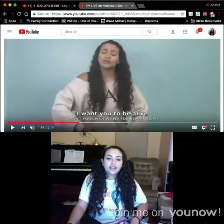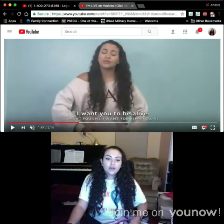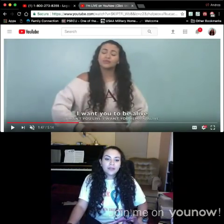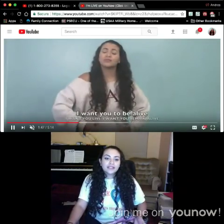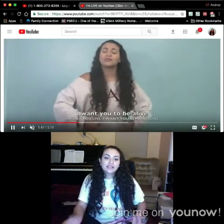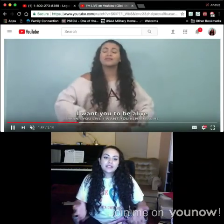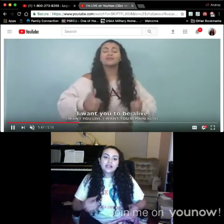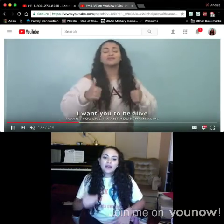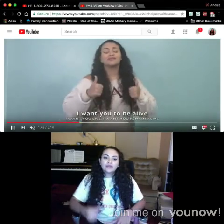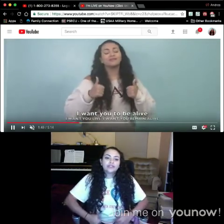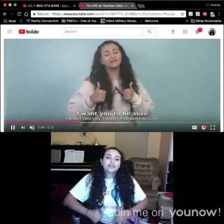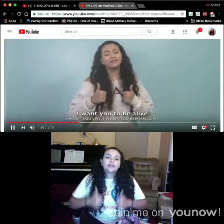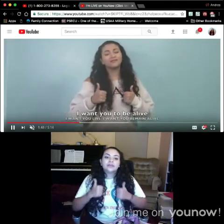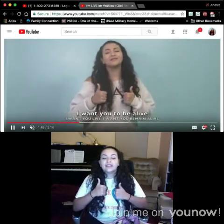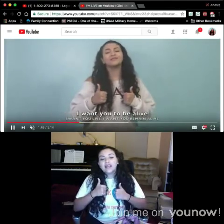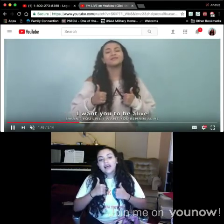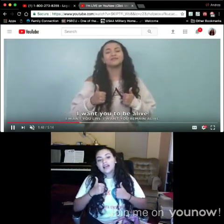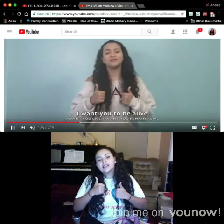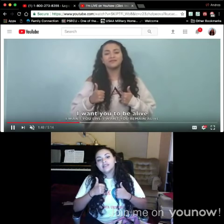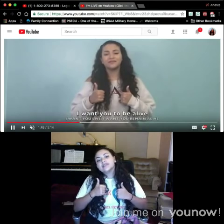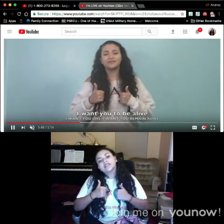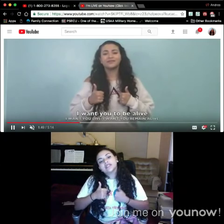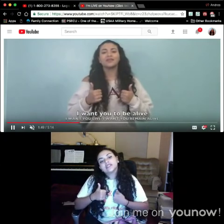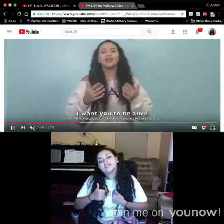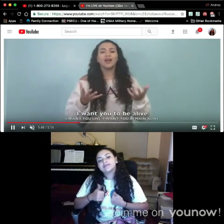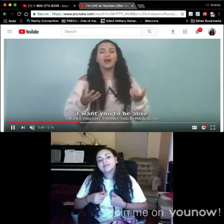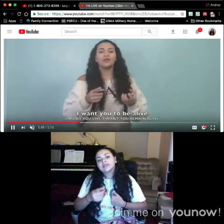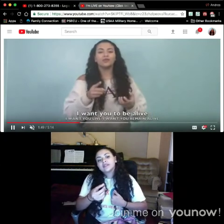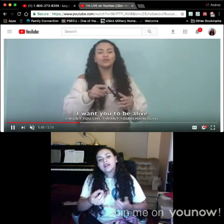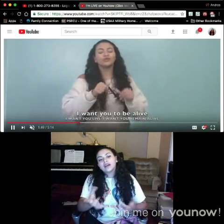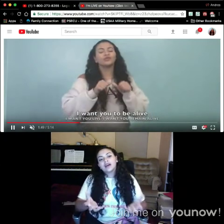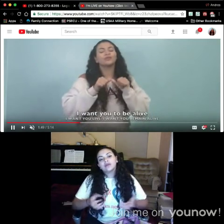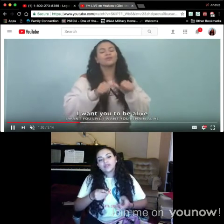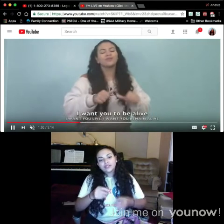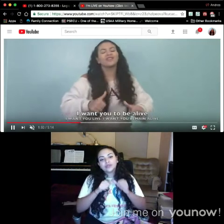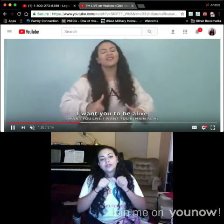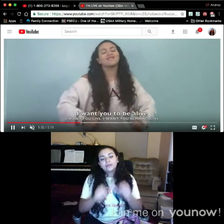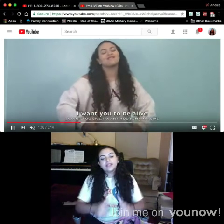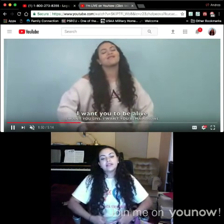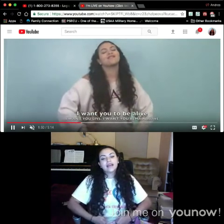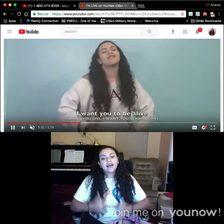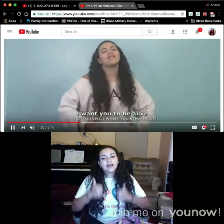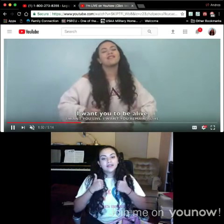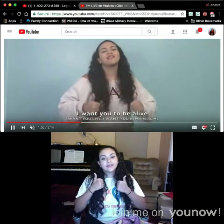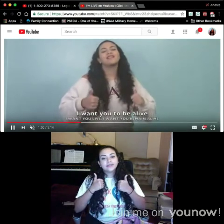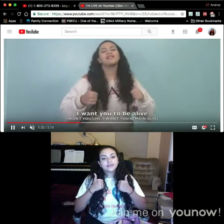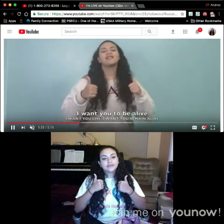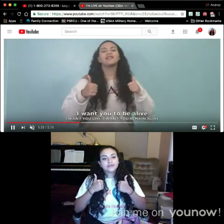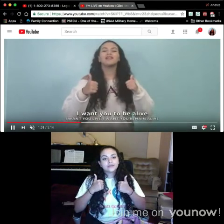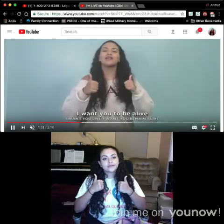And then it repeats. I want you to be alive. I want you to be alive.